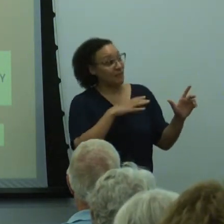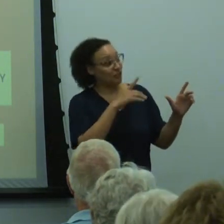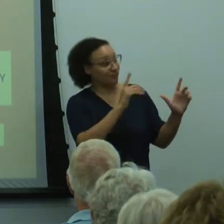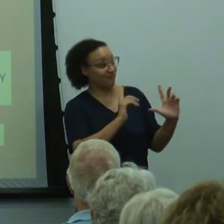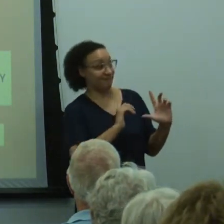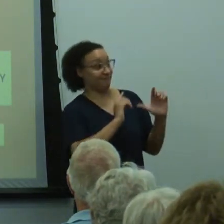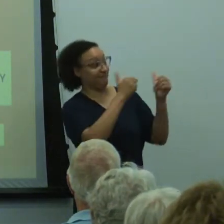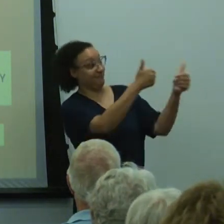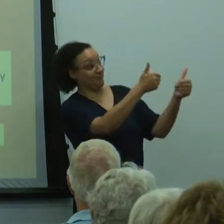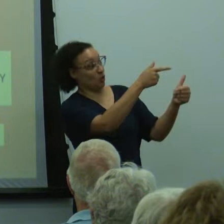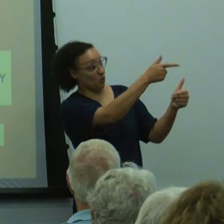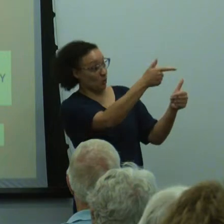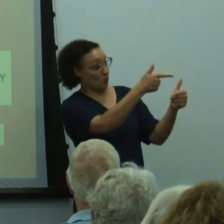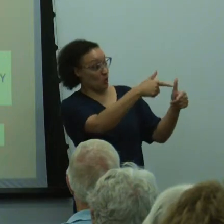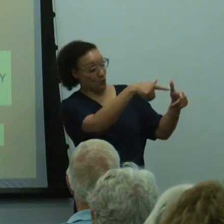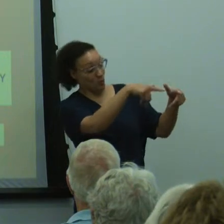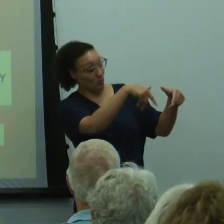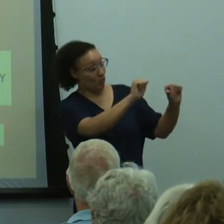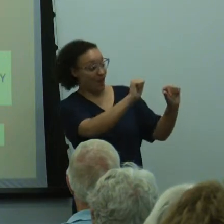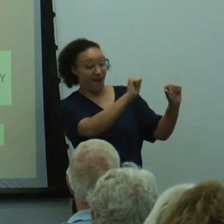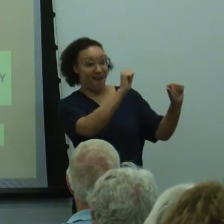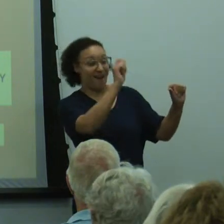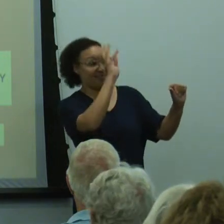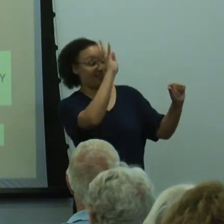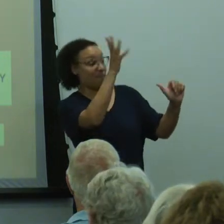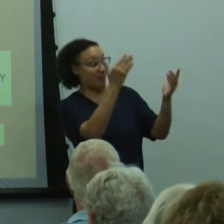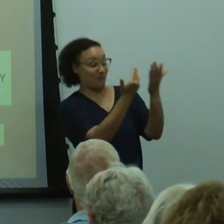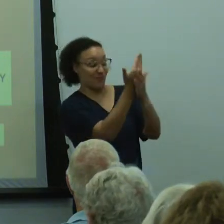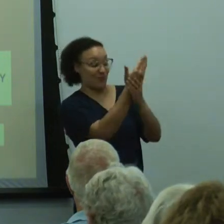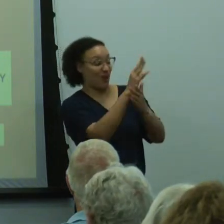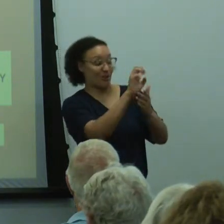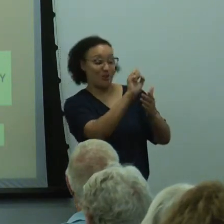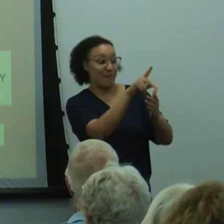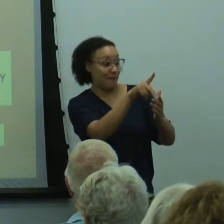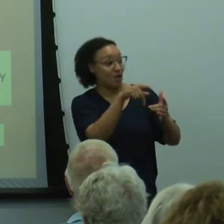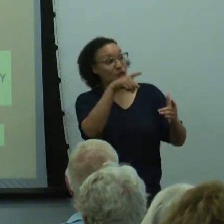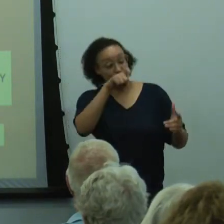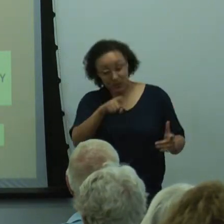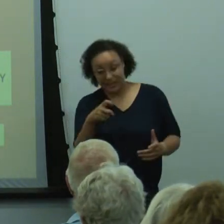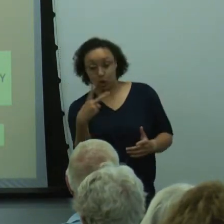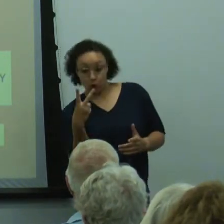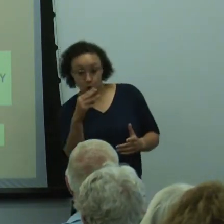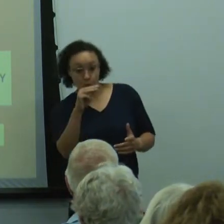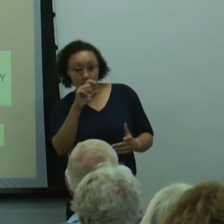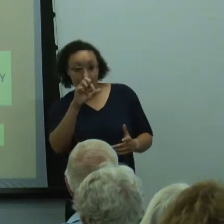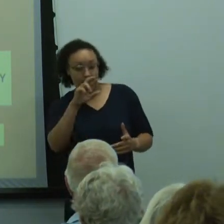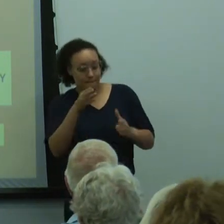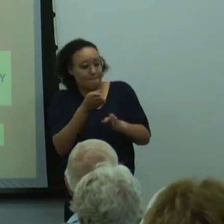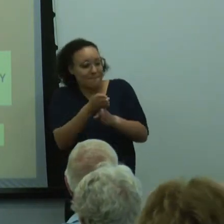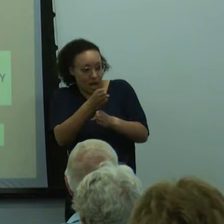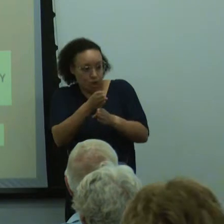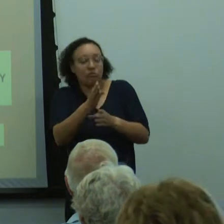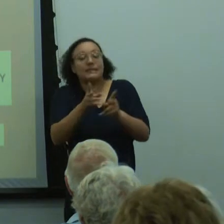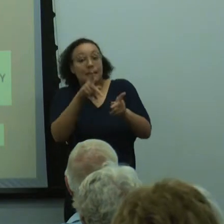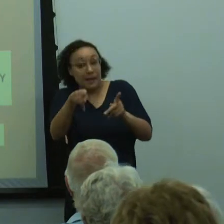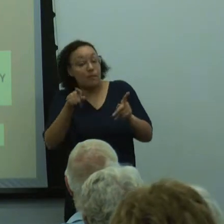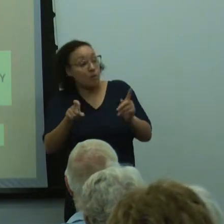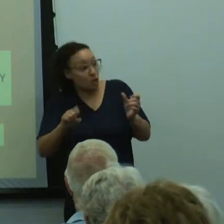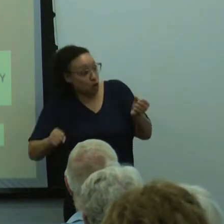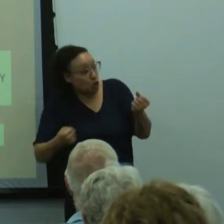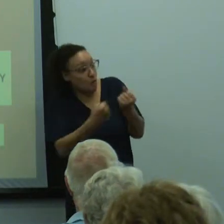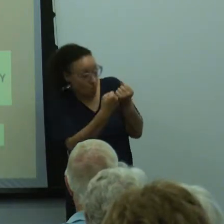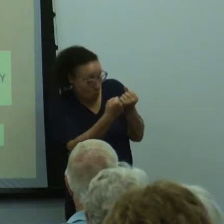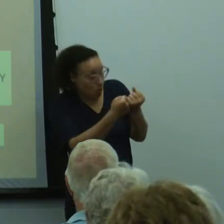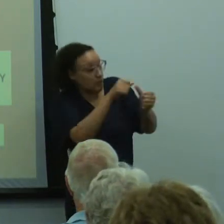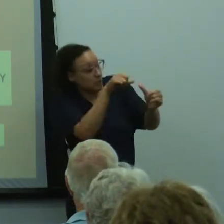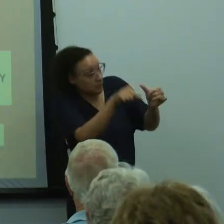try to come up with this map. And you need those 2 minority people to agree, and we get a 10-year map.